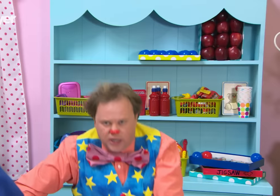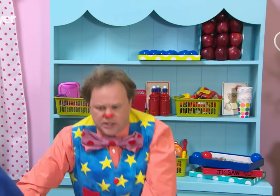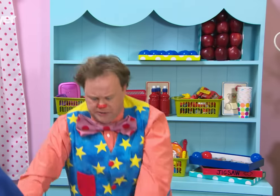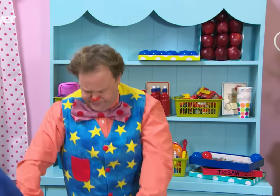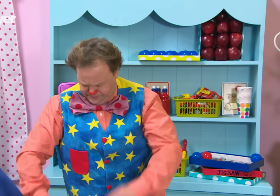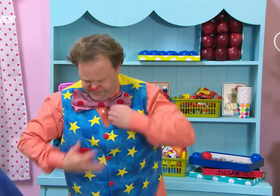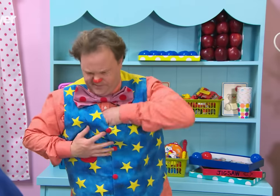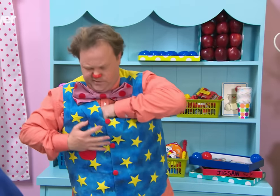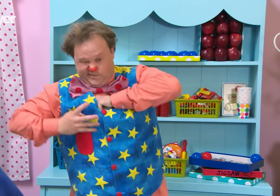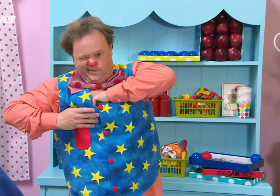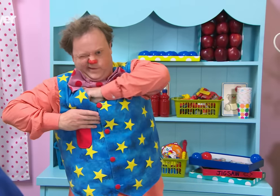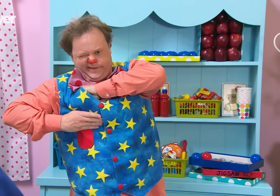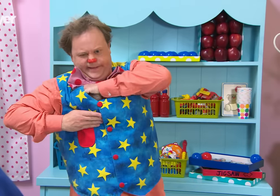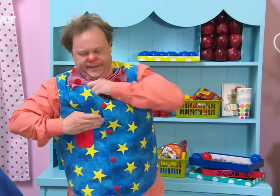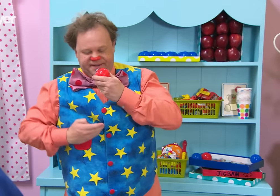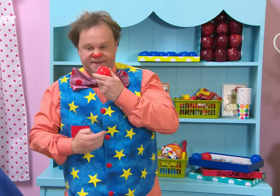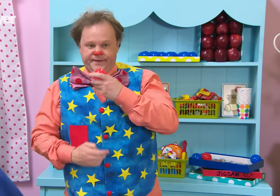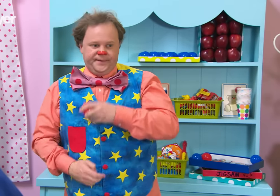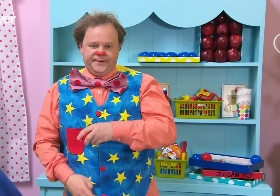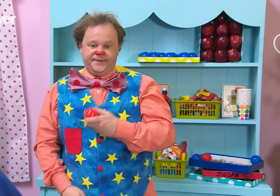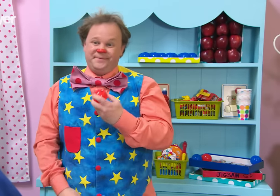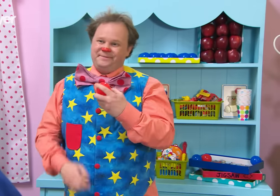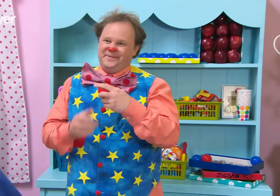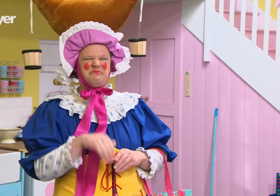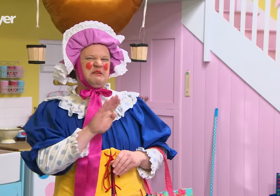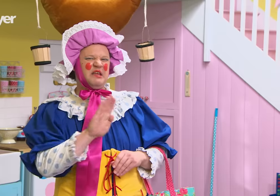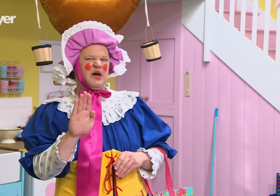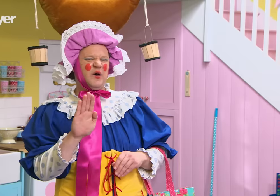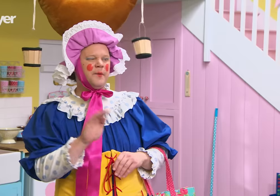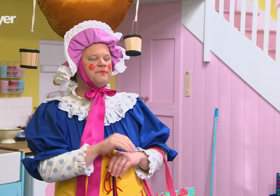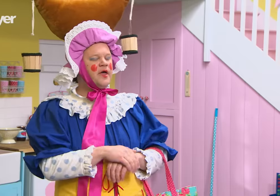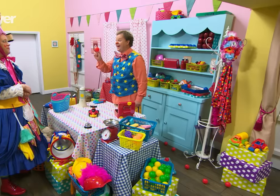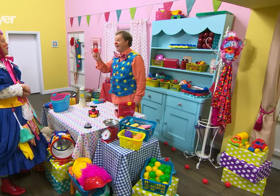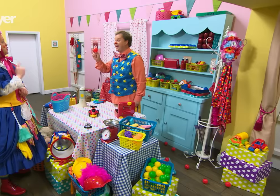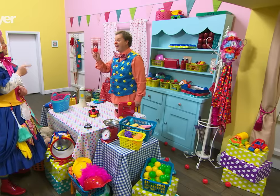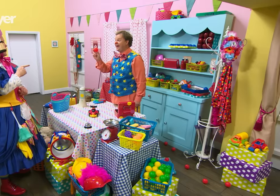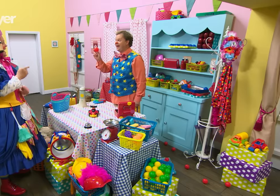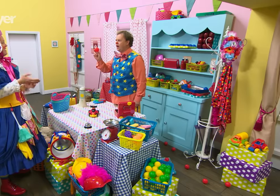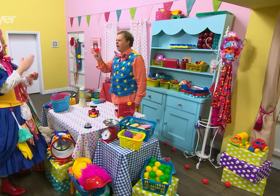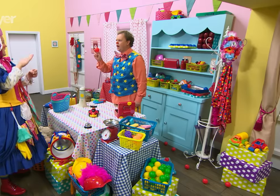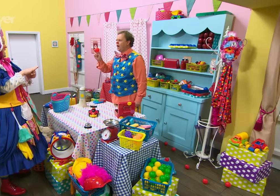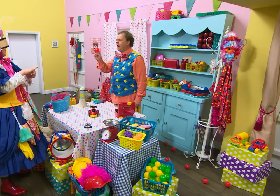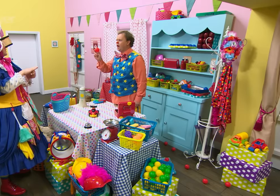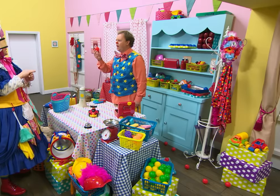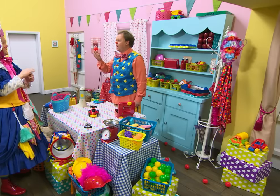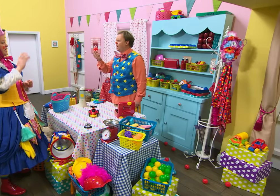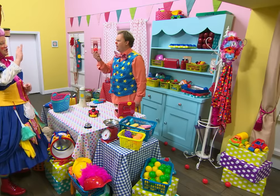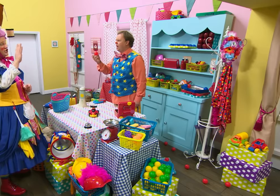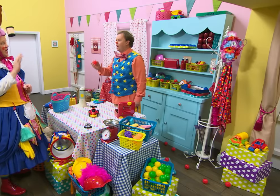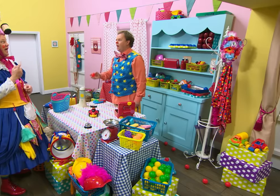Are you sure you'd like that one? Actually, no. Do you have anything else that's shiny